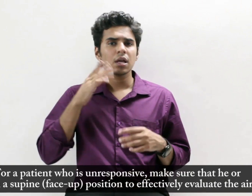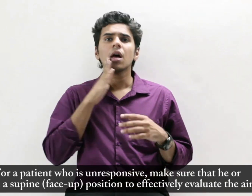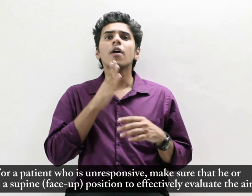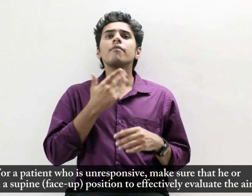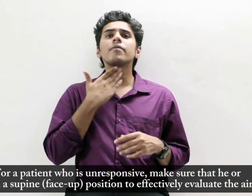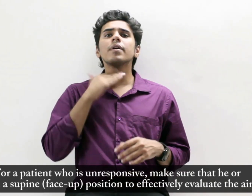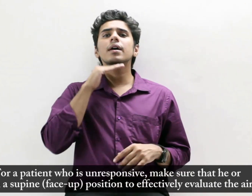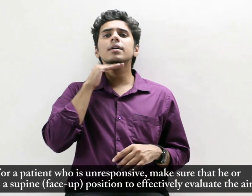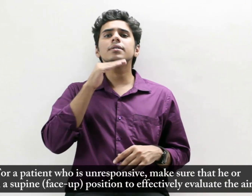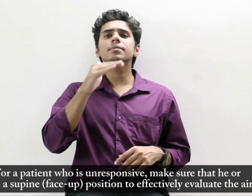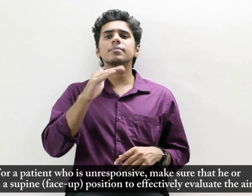airway.